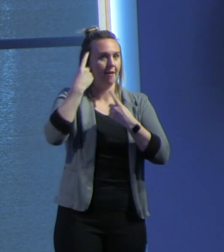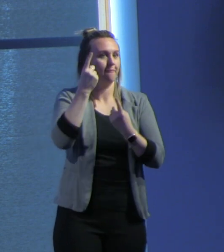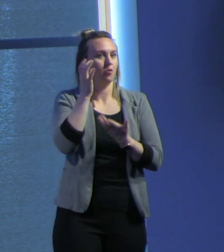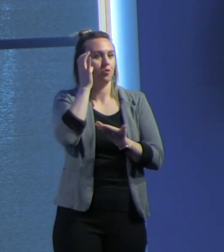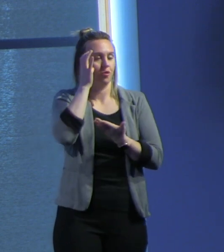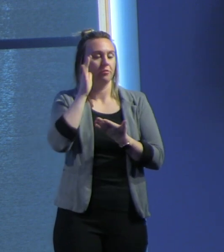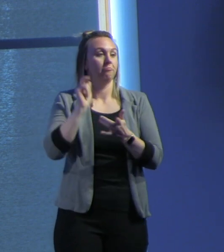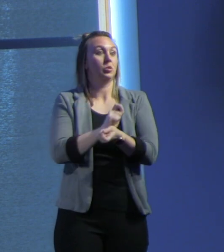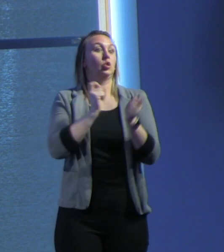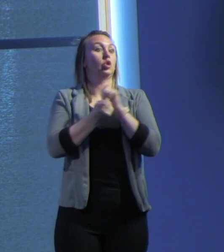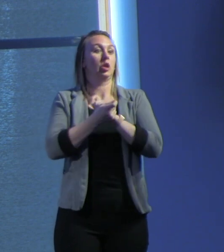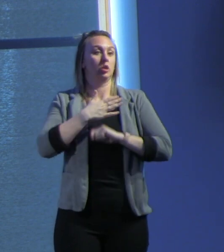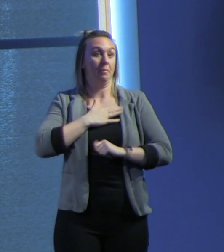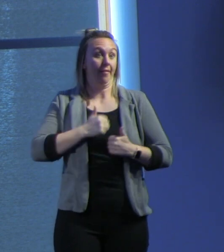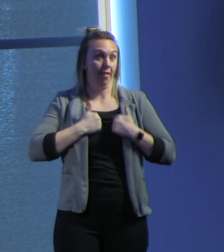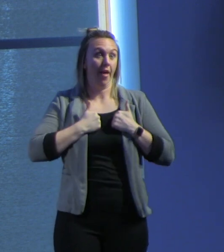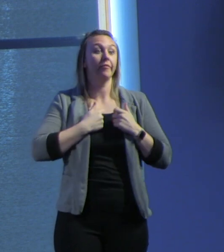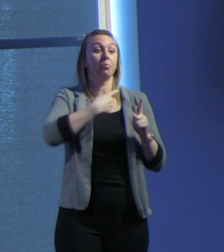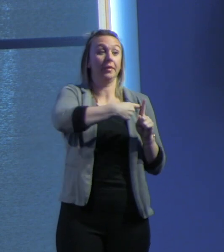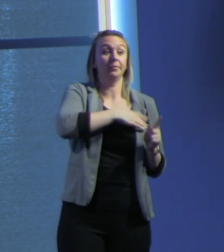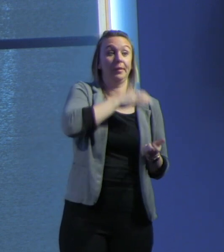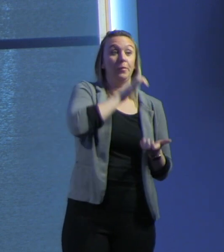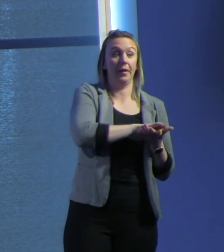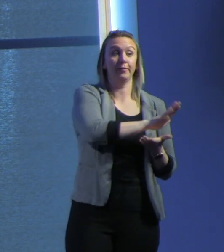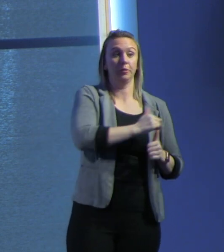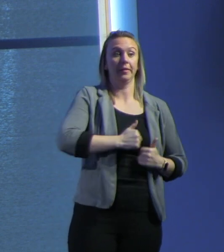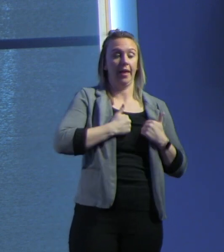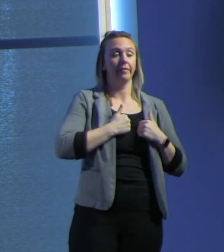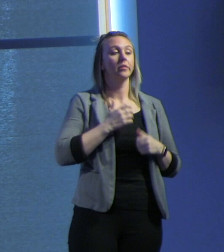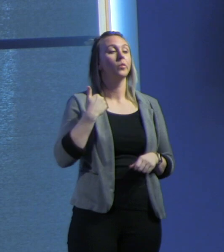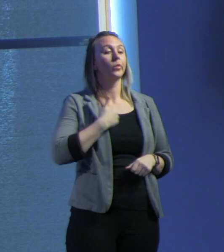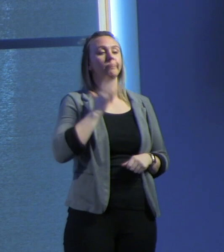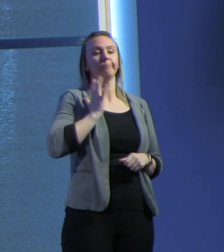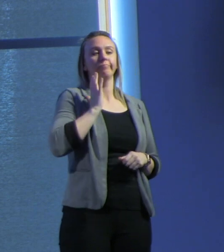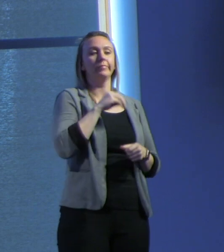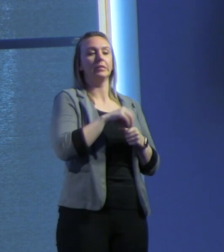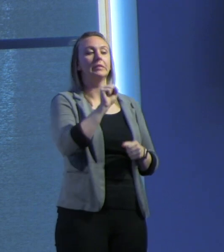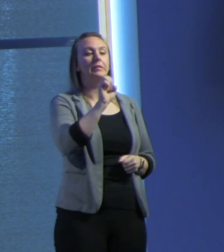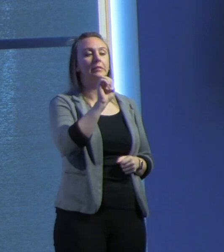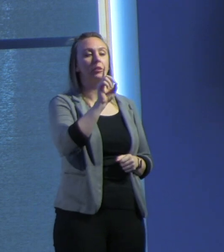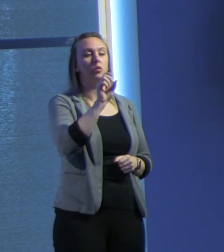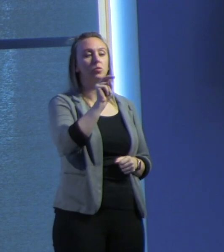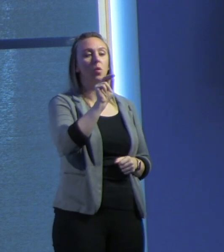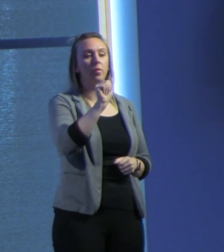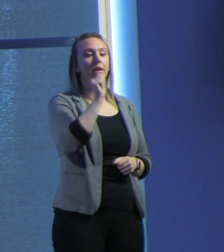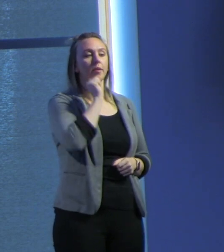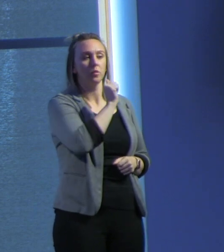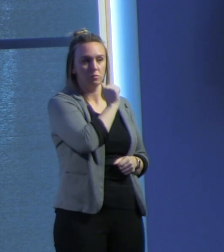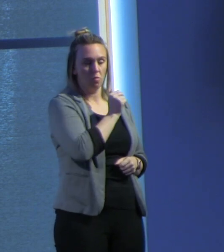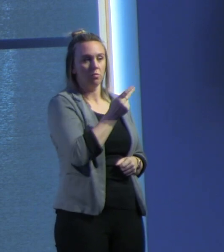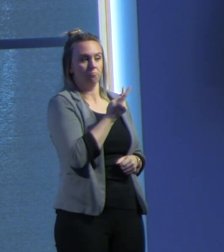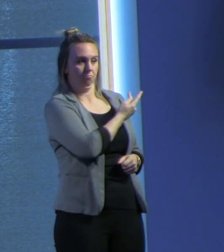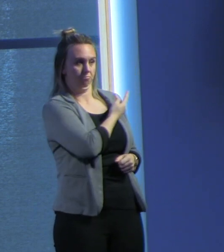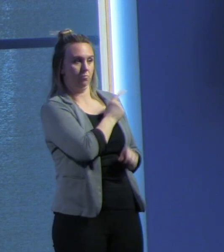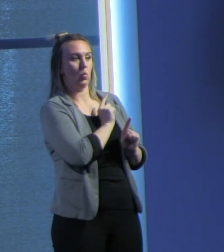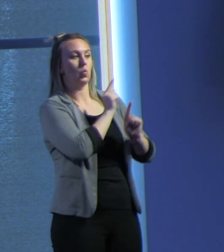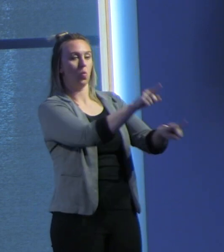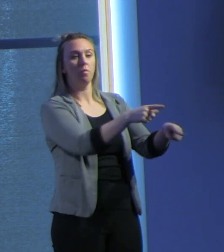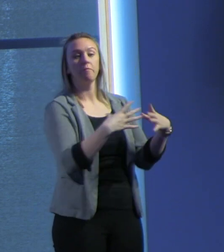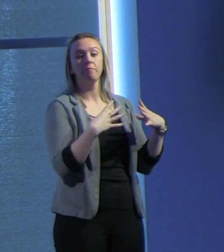and changed my wife's life. We were in Sedona, Arizona on vacation, and